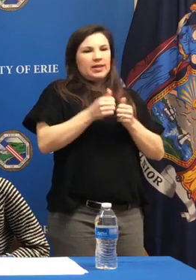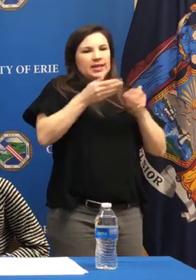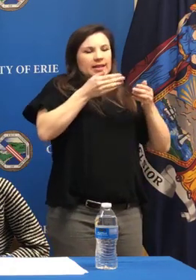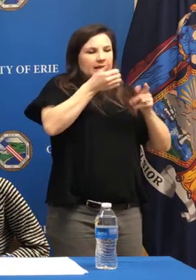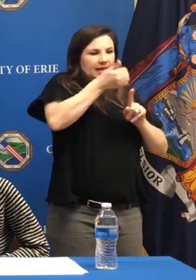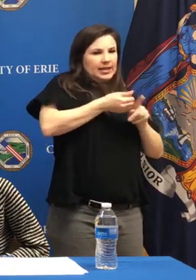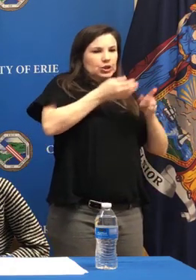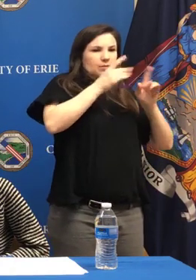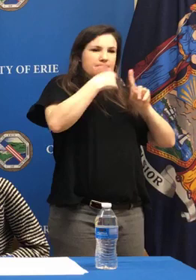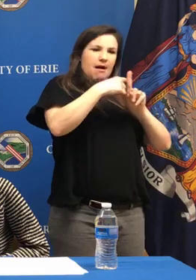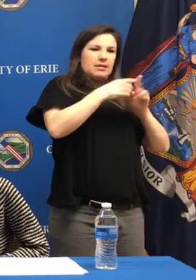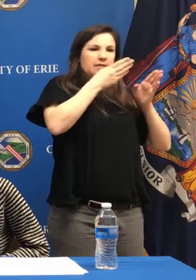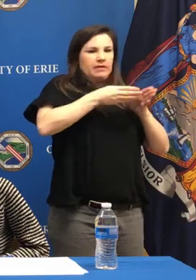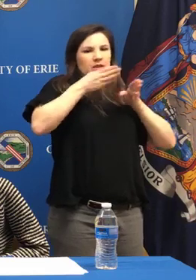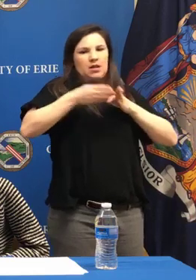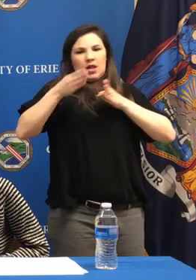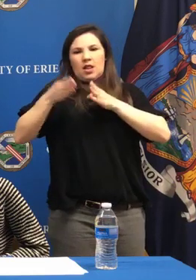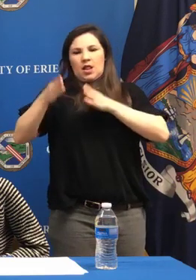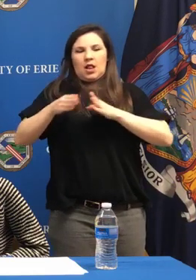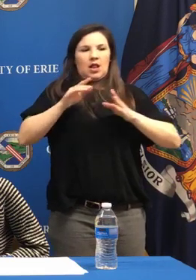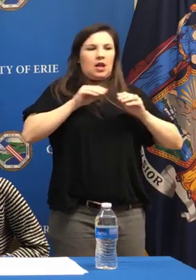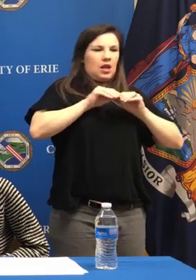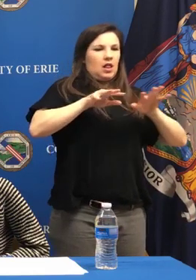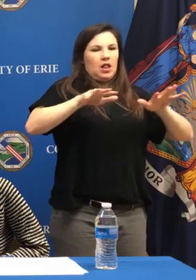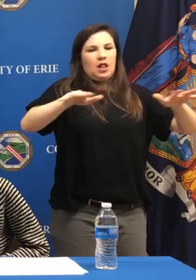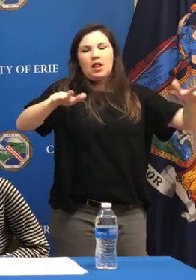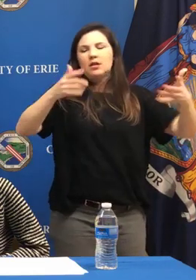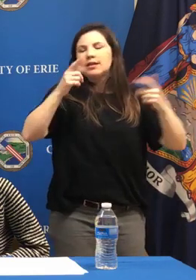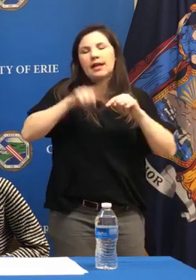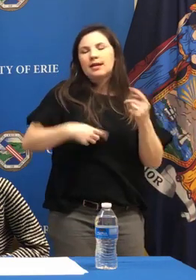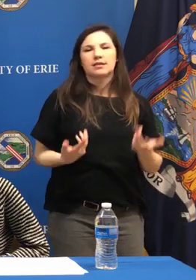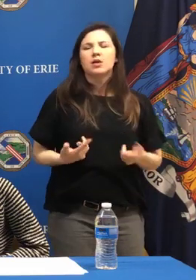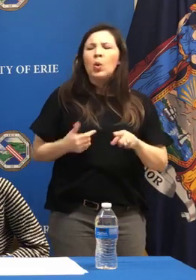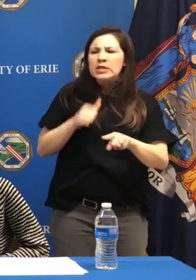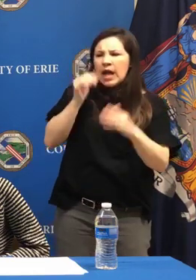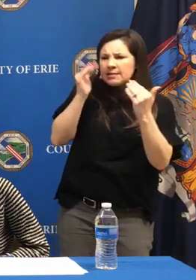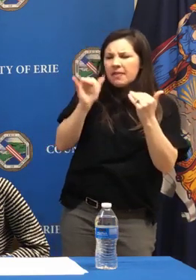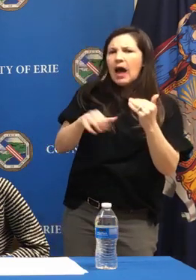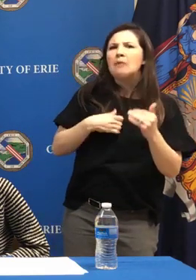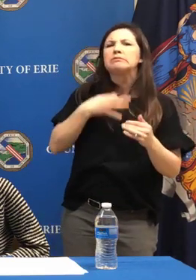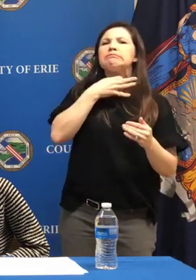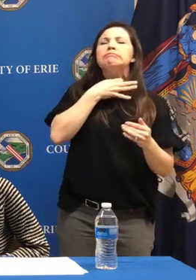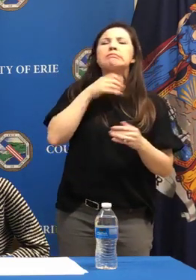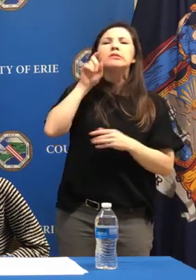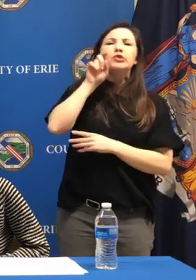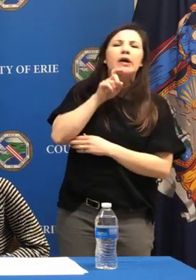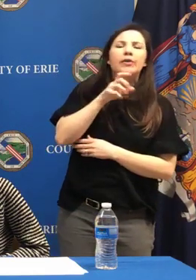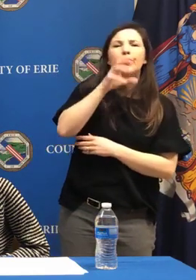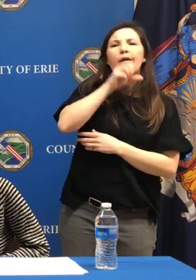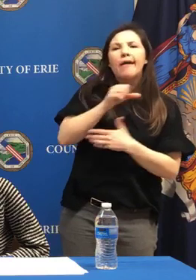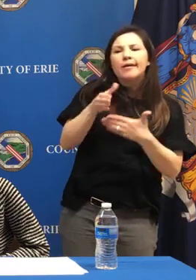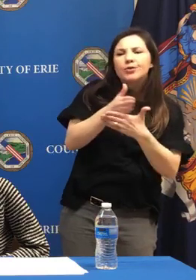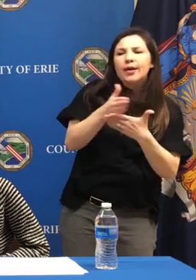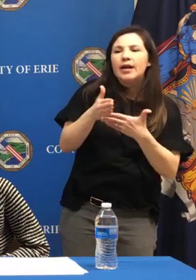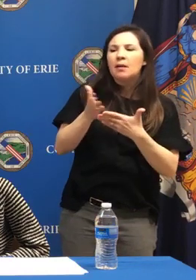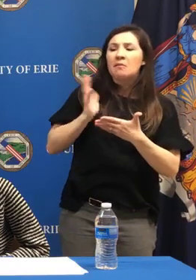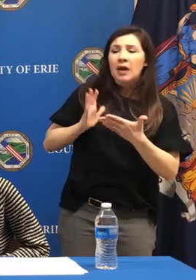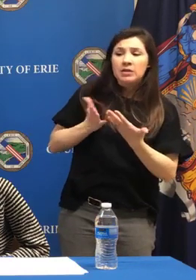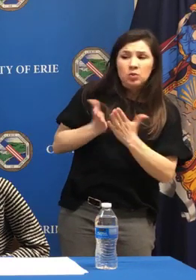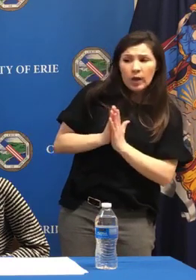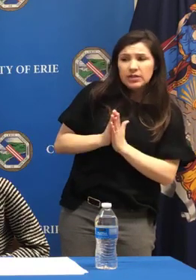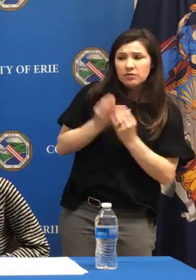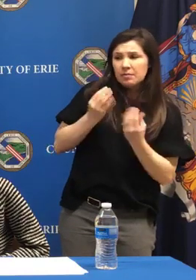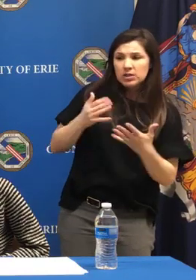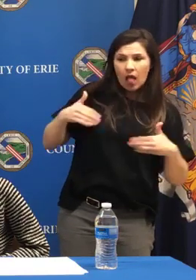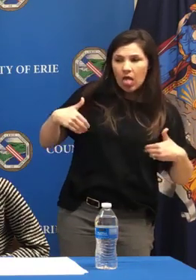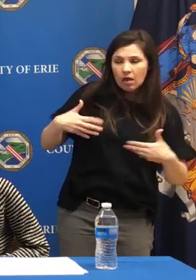positive. Right, we're not expecting that. I was just curious about the gender and age range. We've made past requests for this information, just still